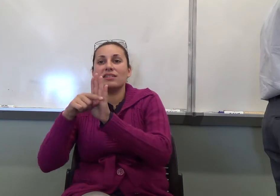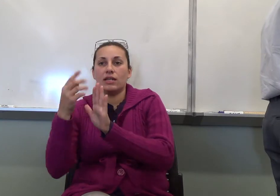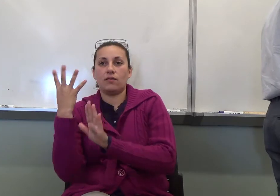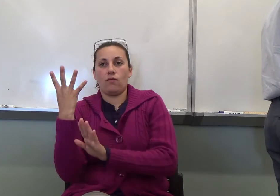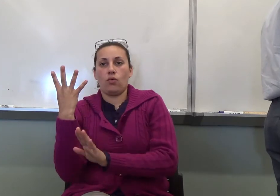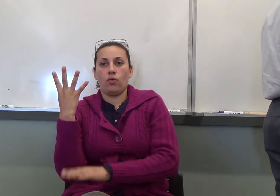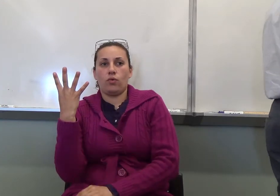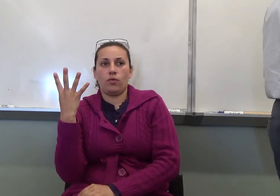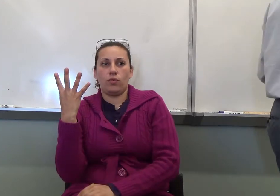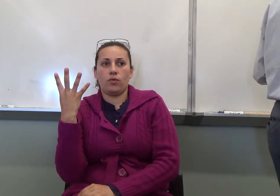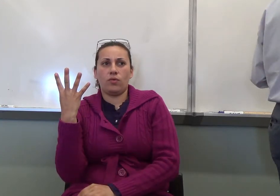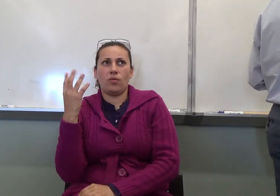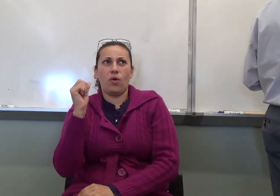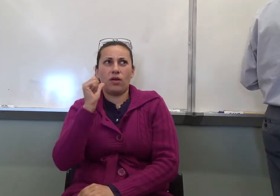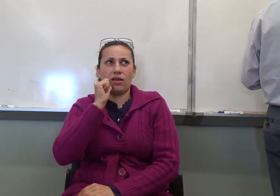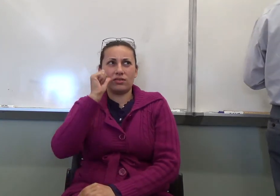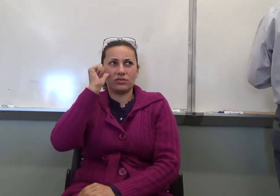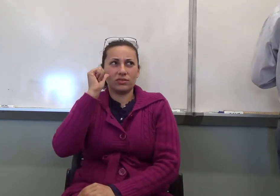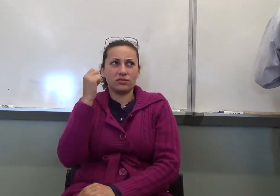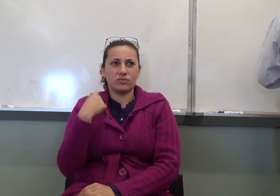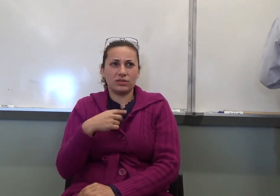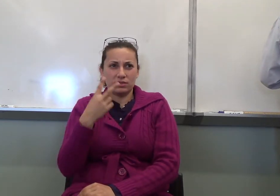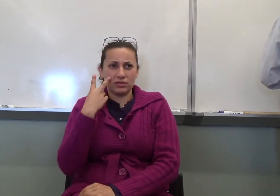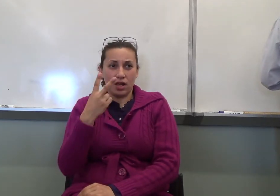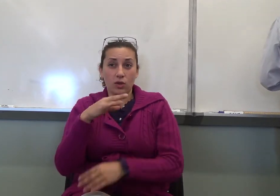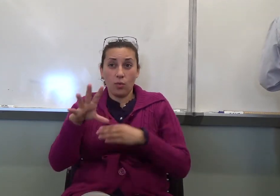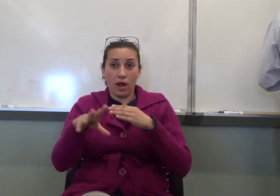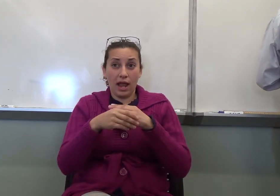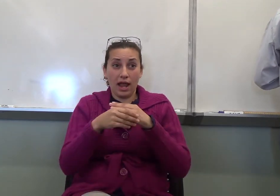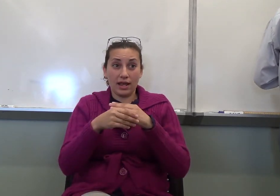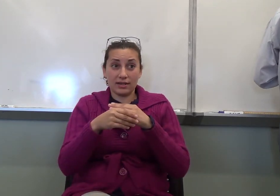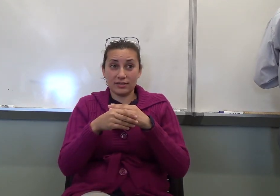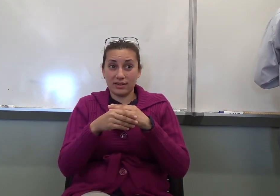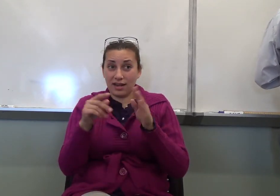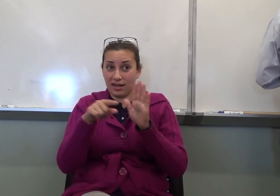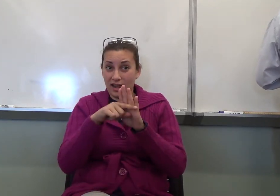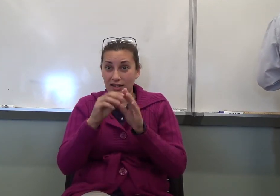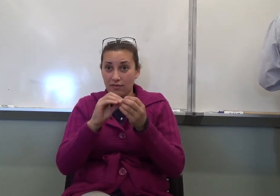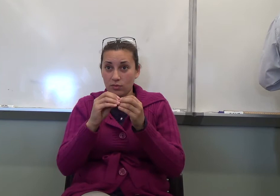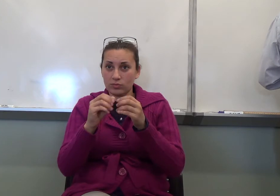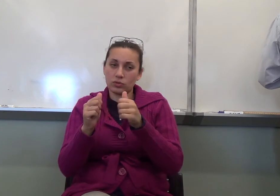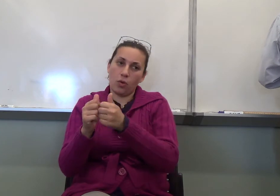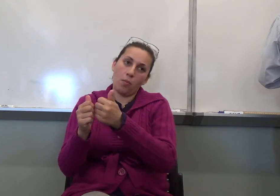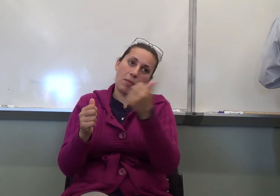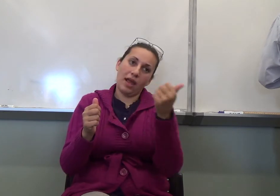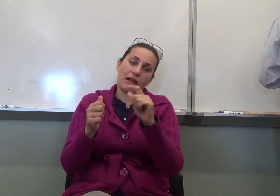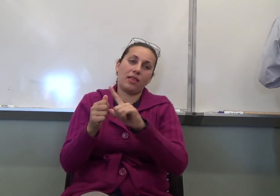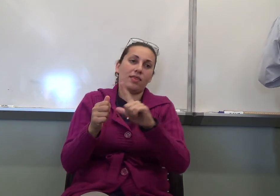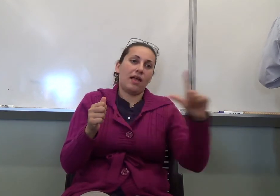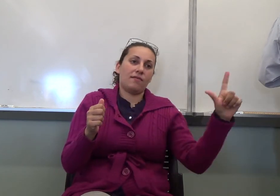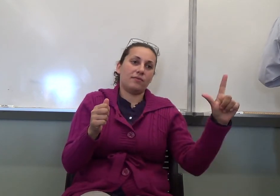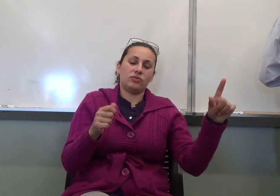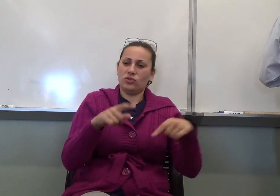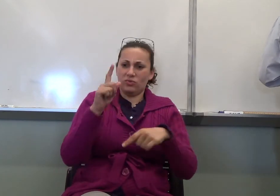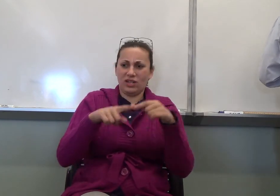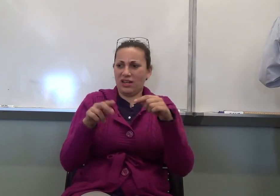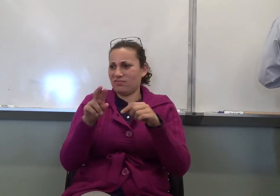Well, yesterday we found out to add a negative number, you have to go backwards. You have to go in that left direction. You can't go in the front direction or that